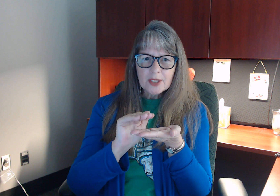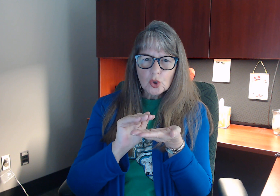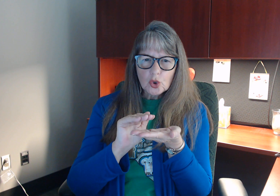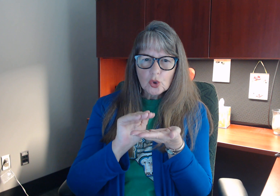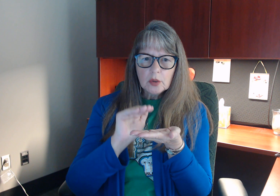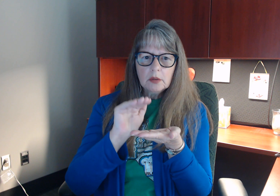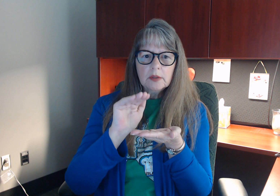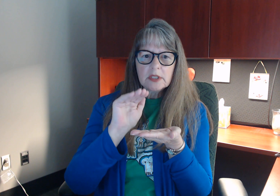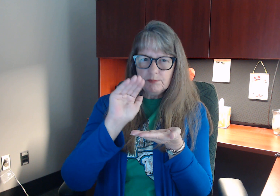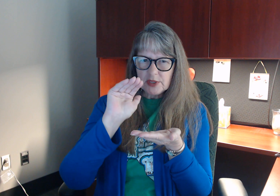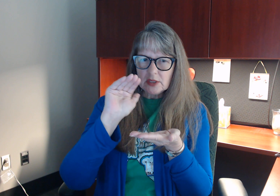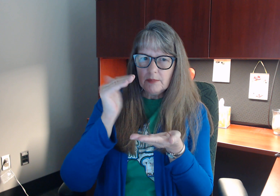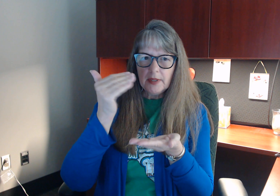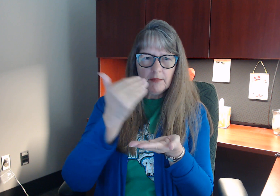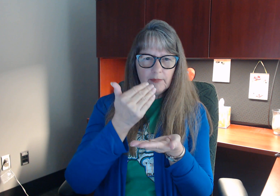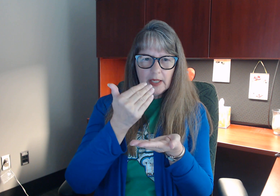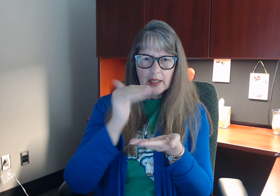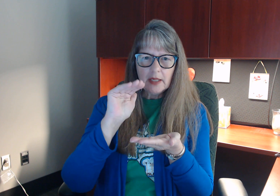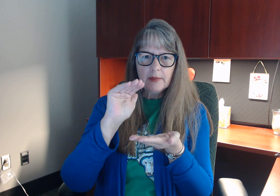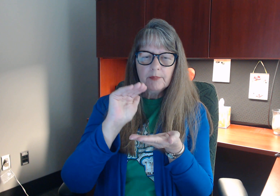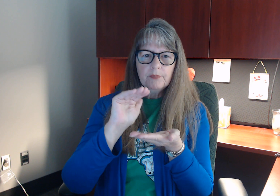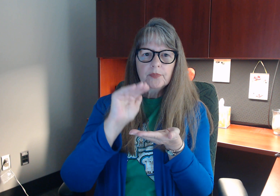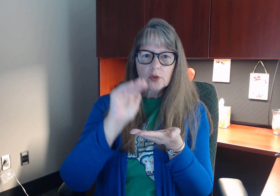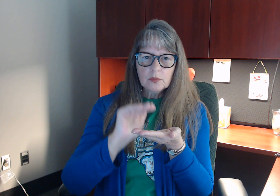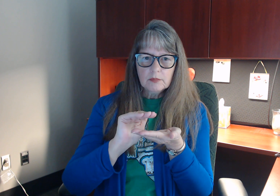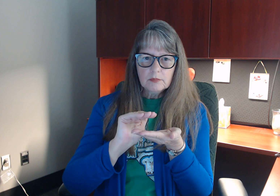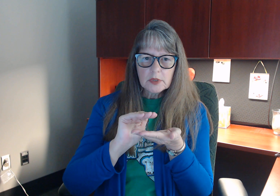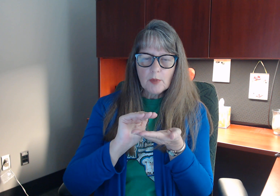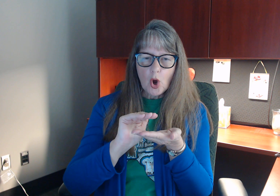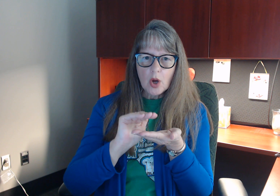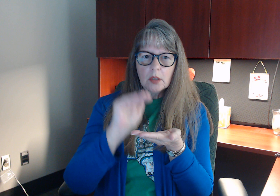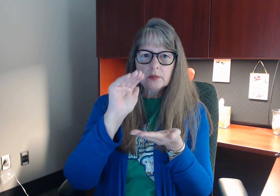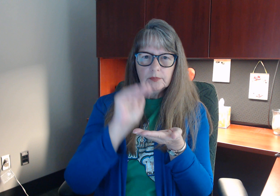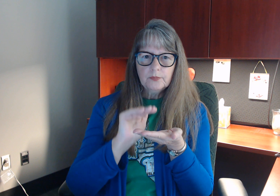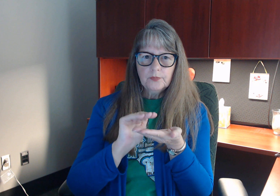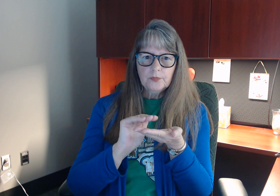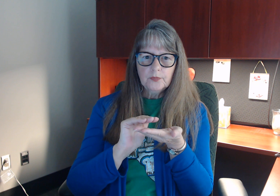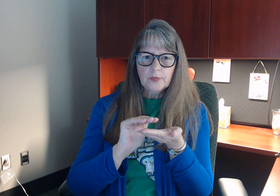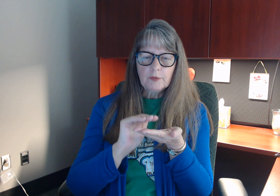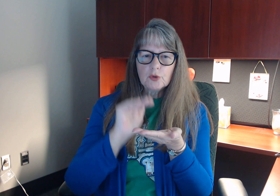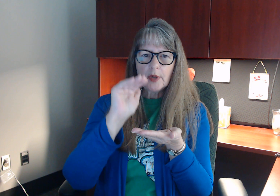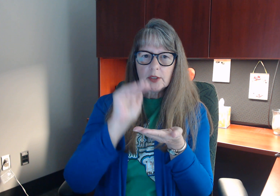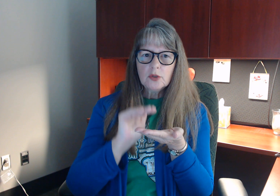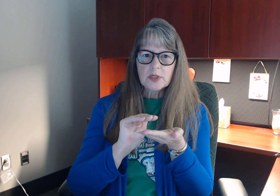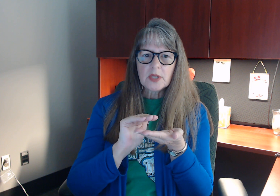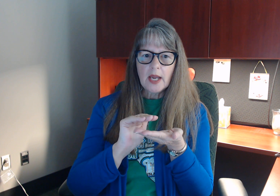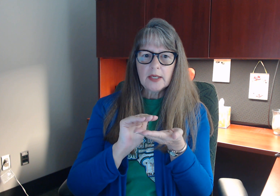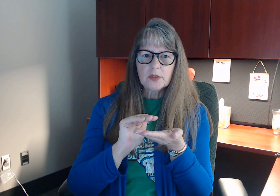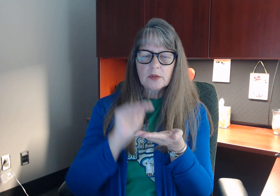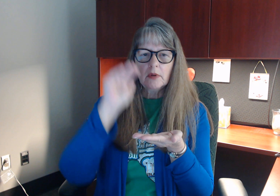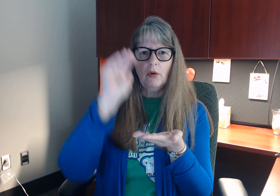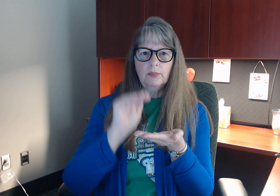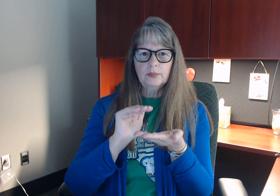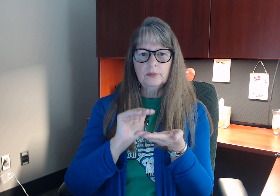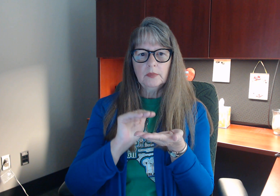little, still a bent B, small. If you're trying to do a size, that's